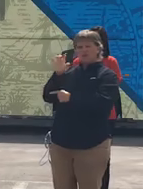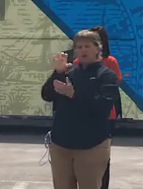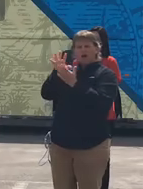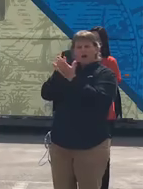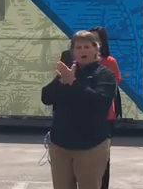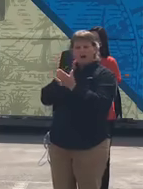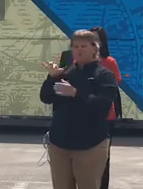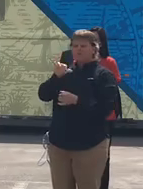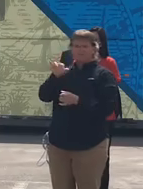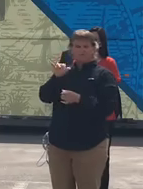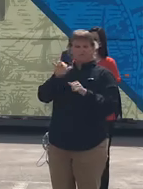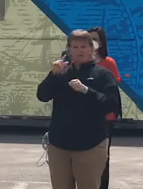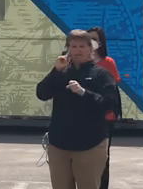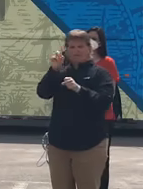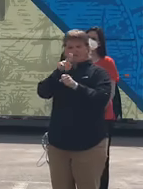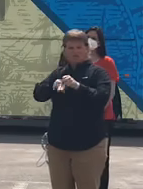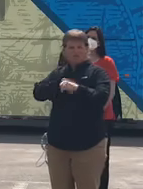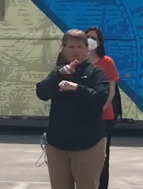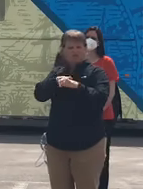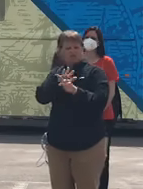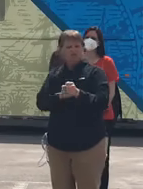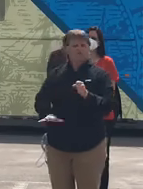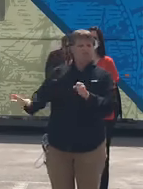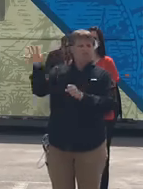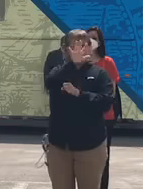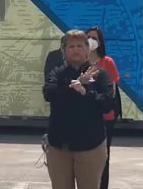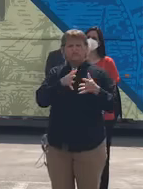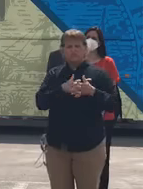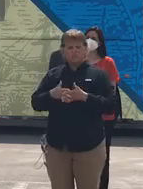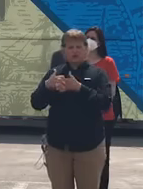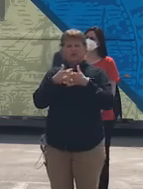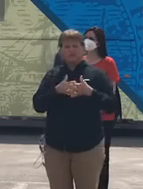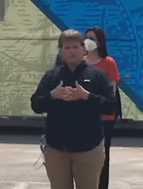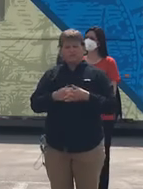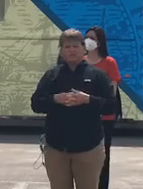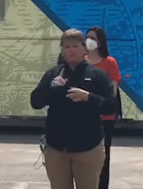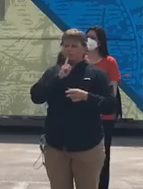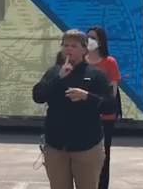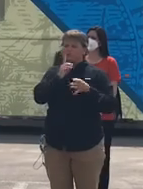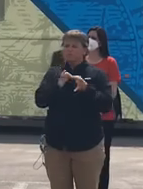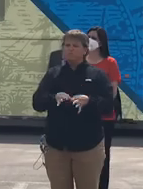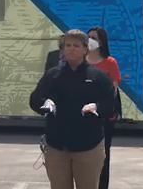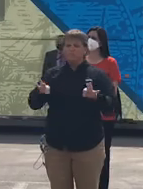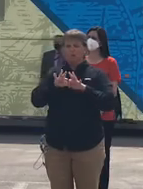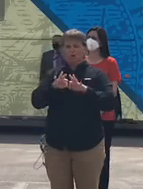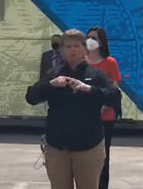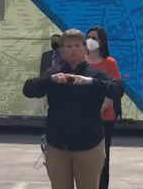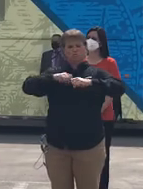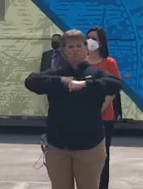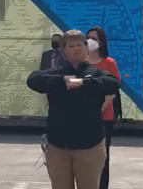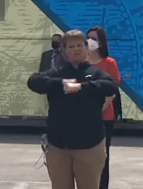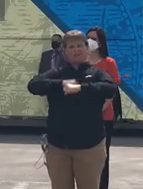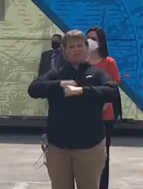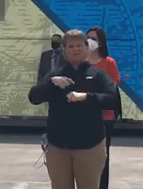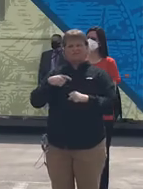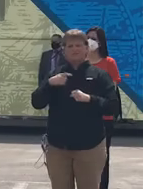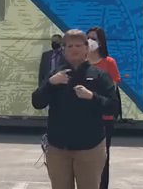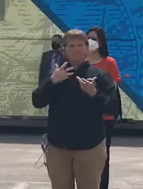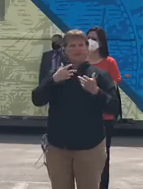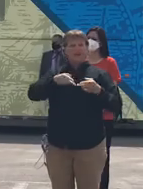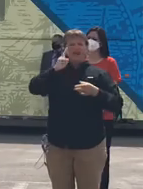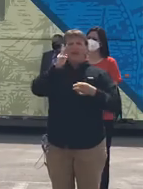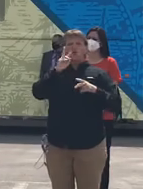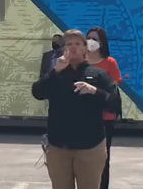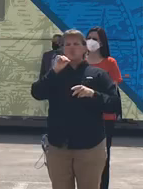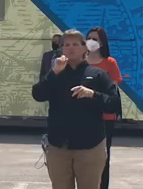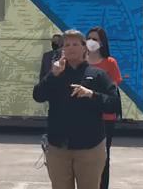long-term care facilities. So we think that that's an important way to be able to protect the most vulnerable. So I want to thank Jared for all his efforts